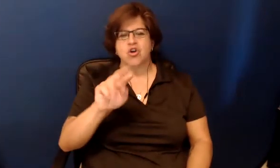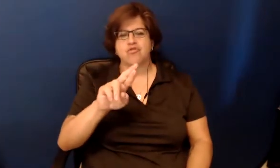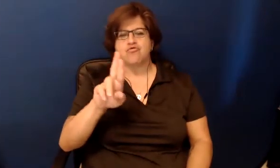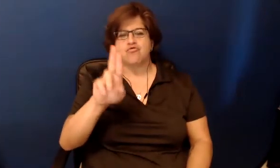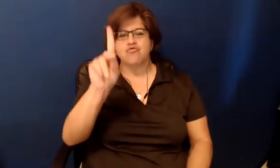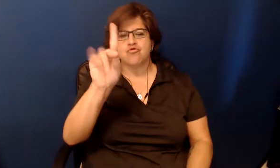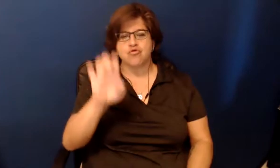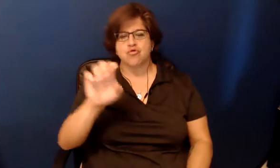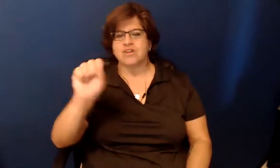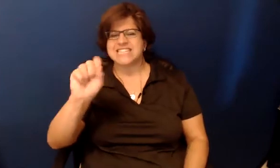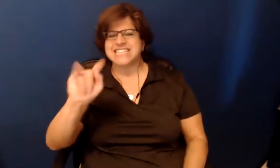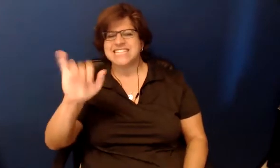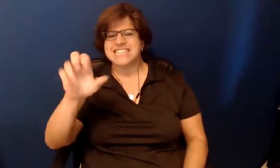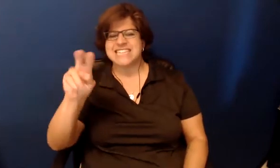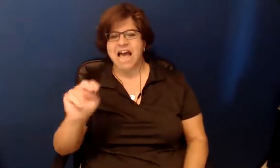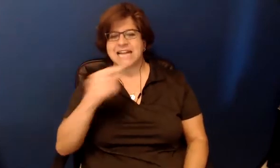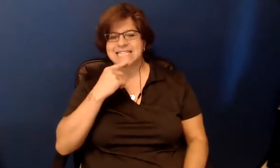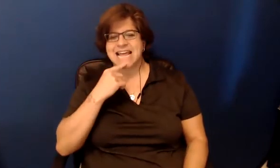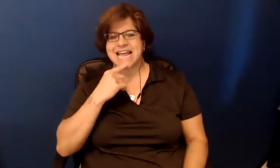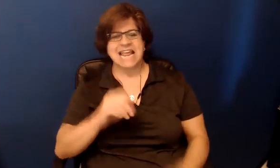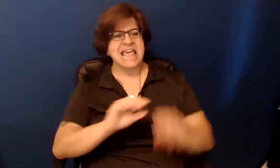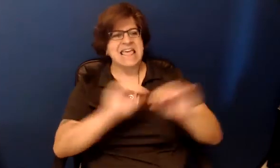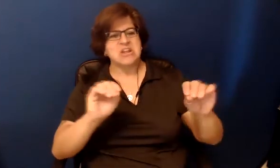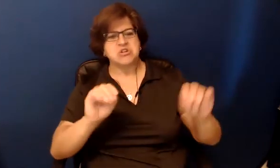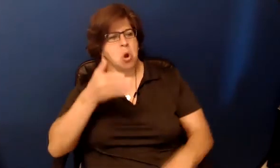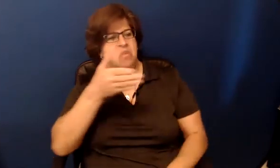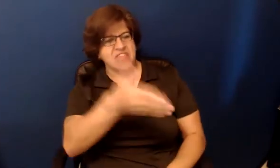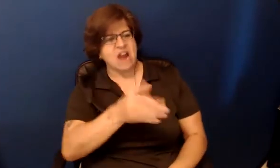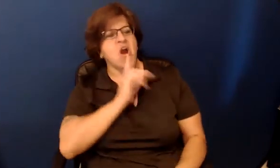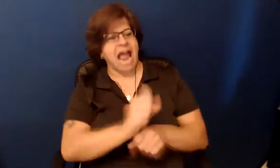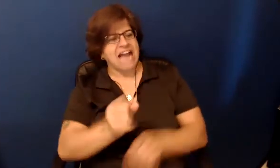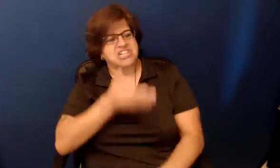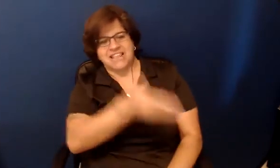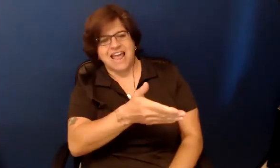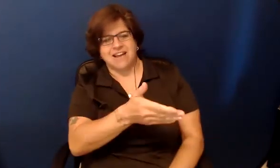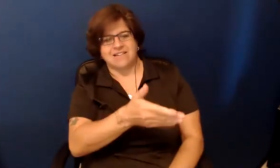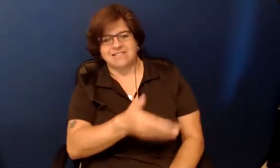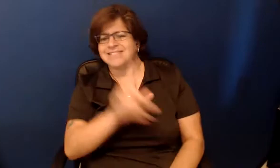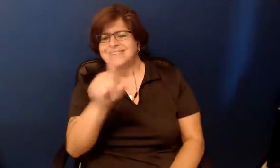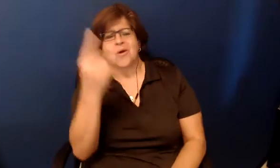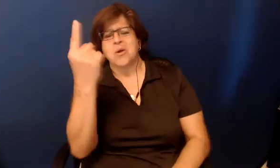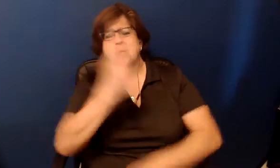So you ain't going anywhere. We're only going forward, one day at a time. We're on the journey,